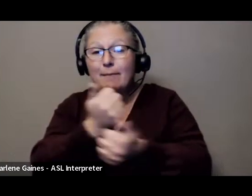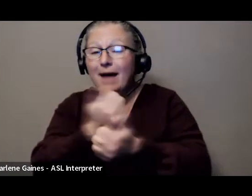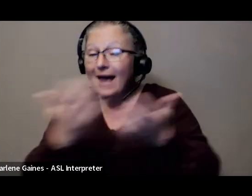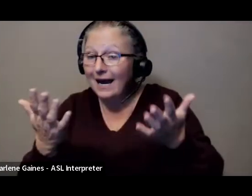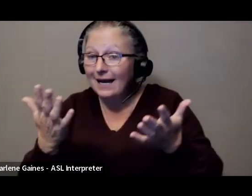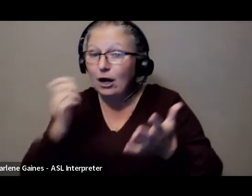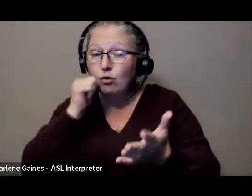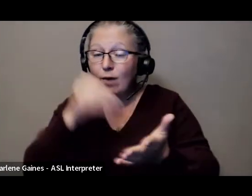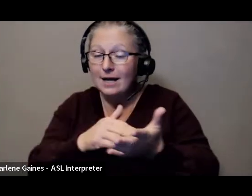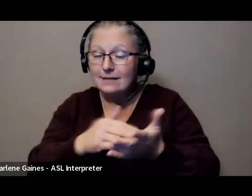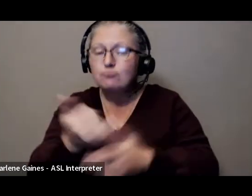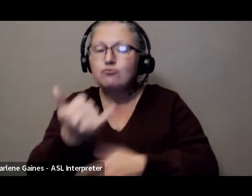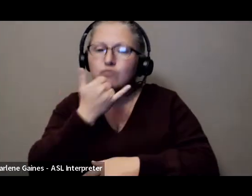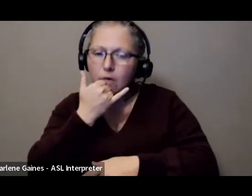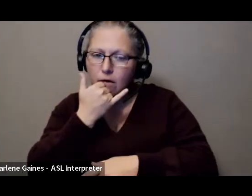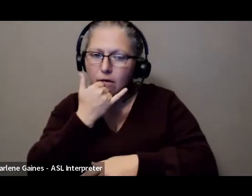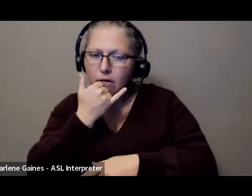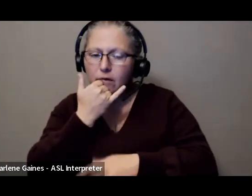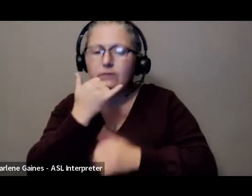is wrong.